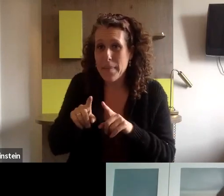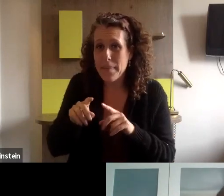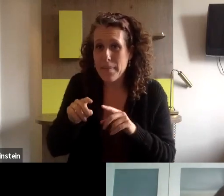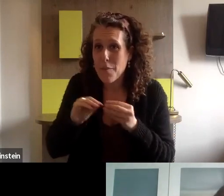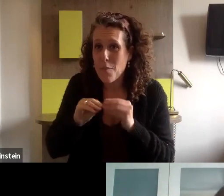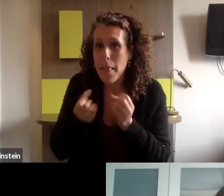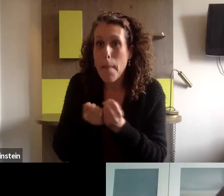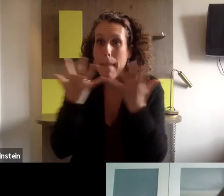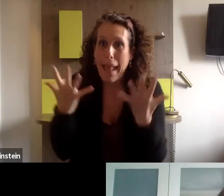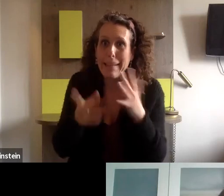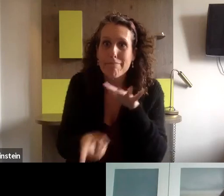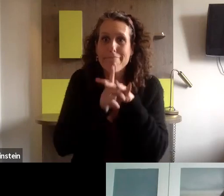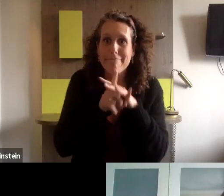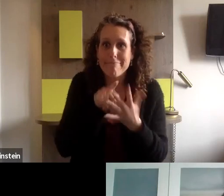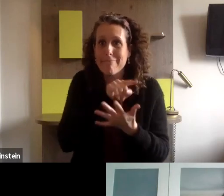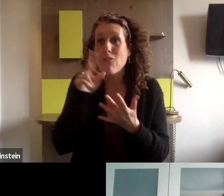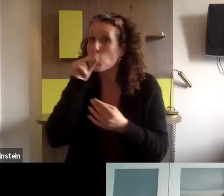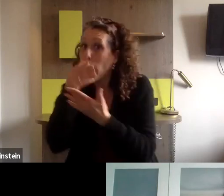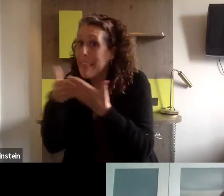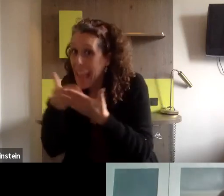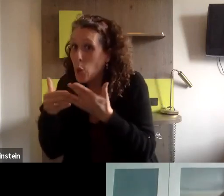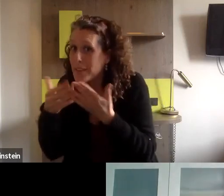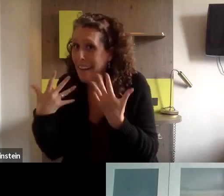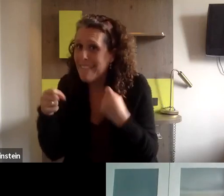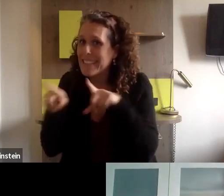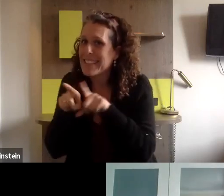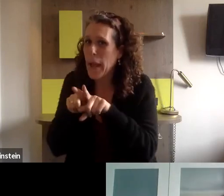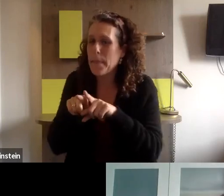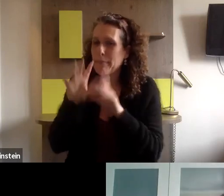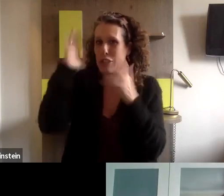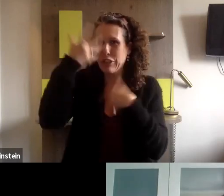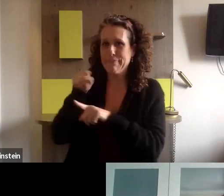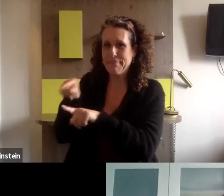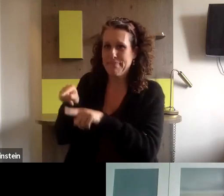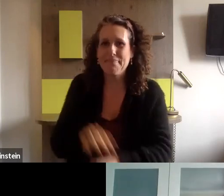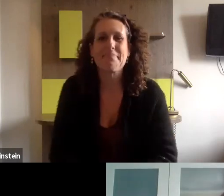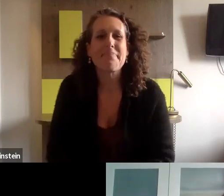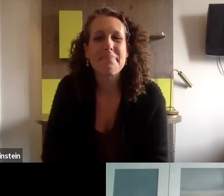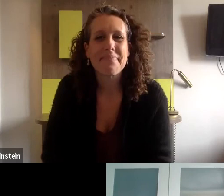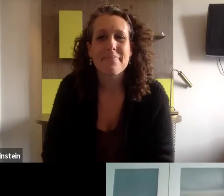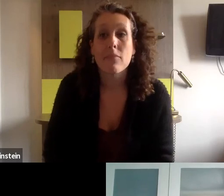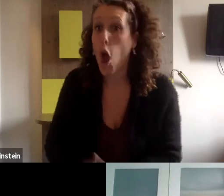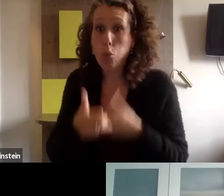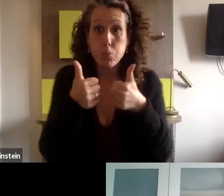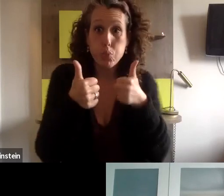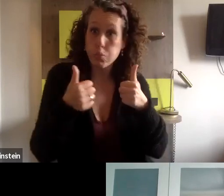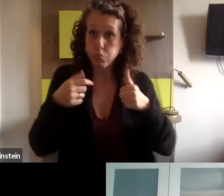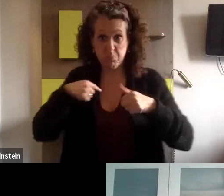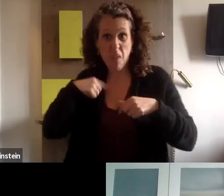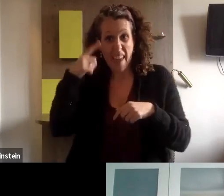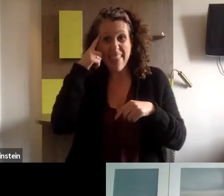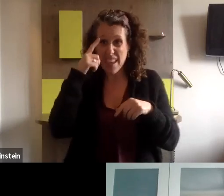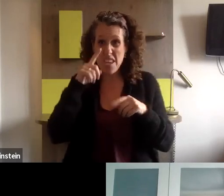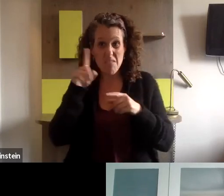lots of ways, in spoken language testing as well. Okay. Okay, I think that's most of the